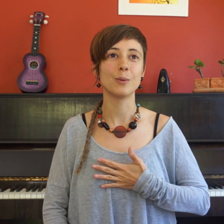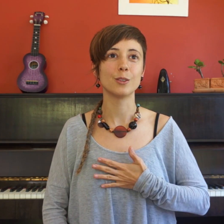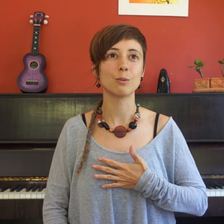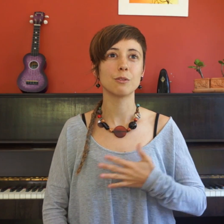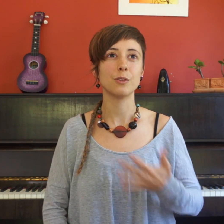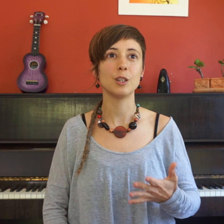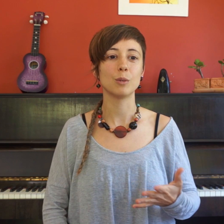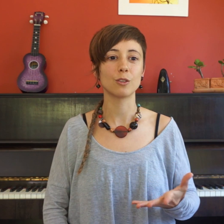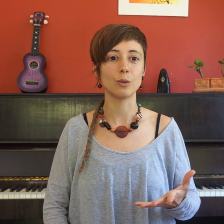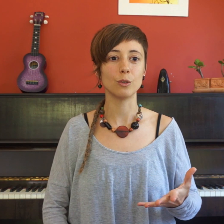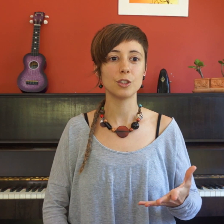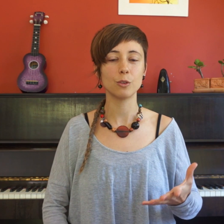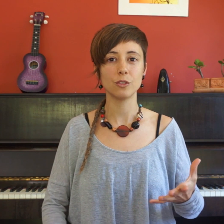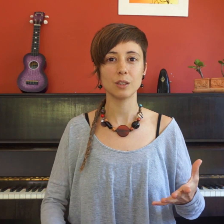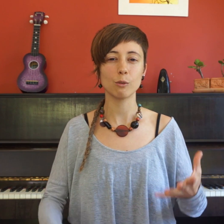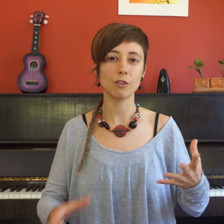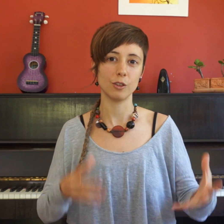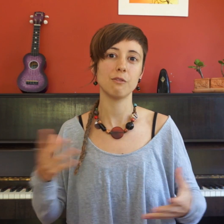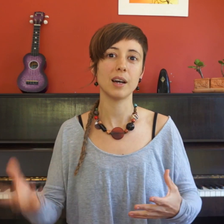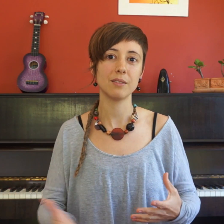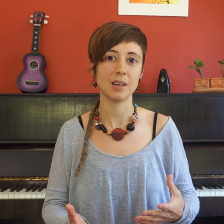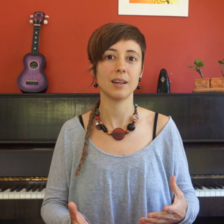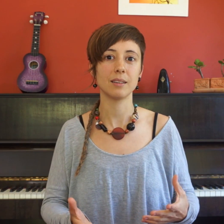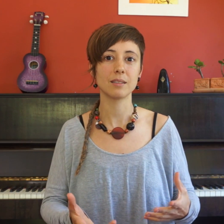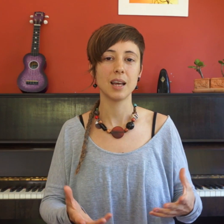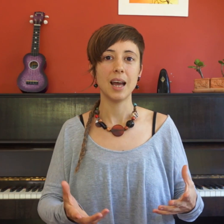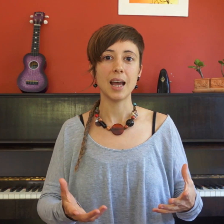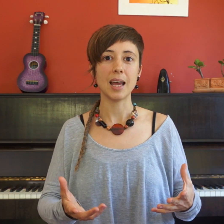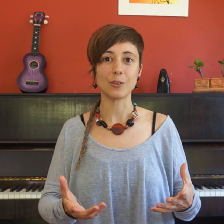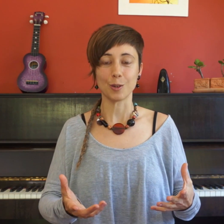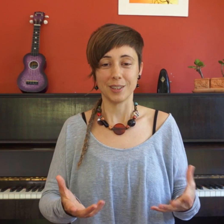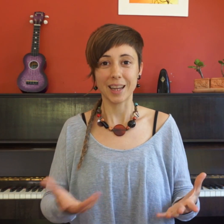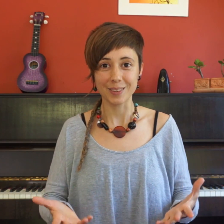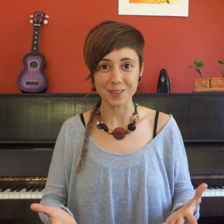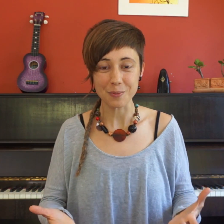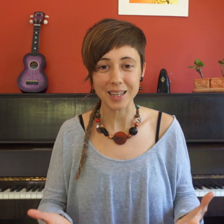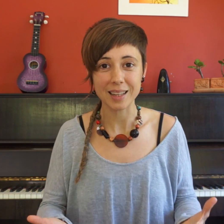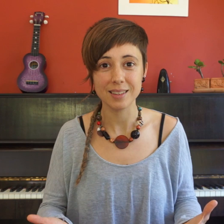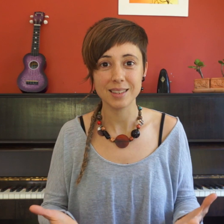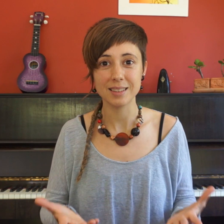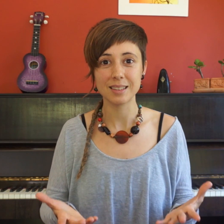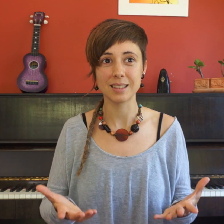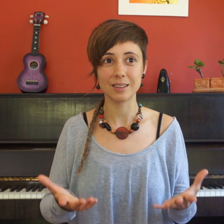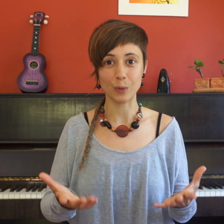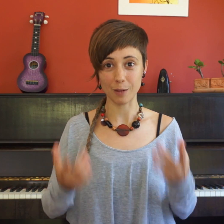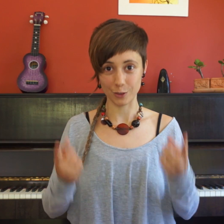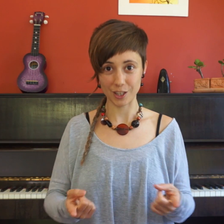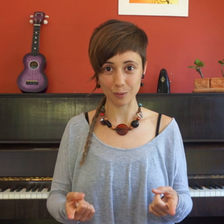was around 15 months old, she was using around 35 signs to communicate with me, and this is what I want to share with